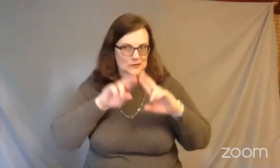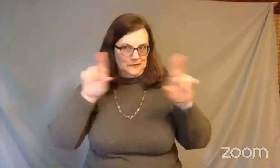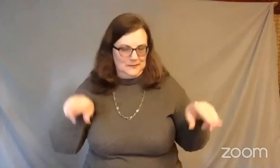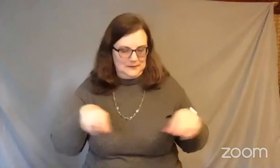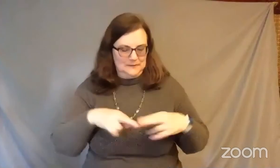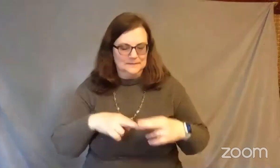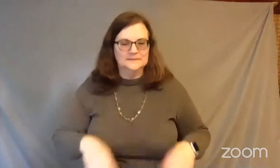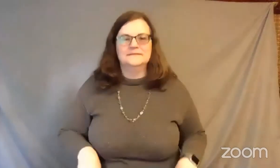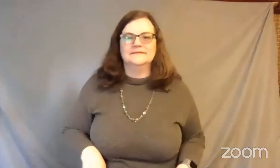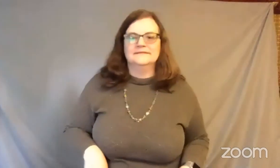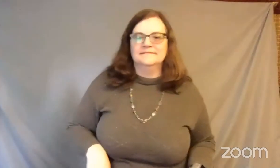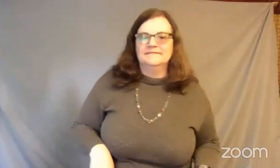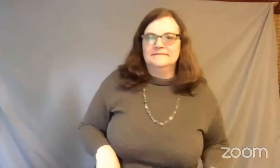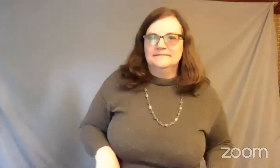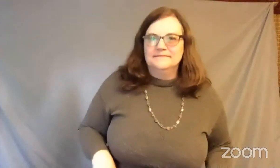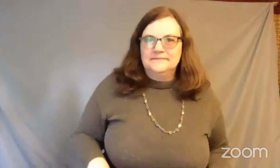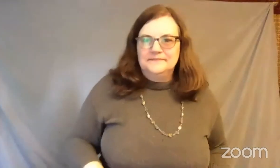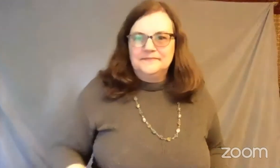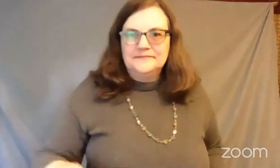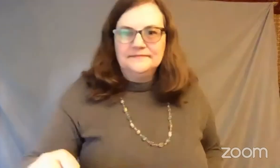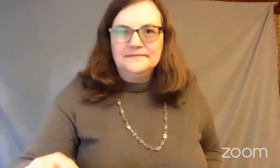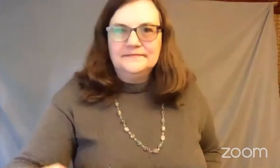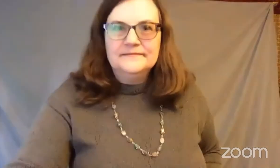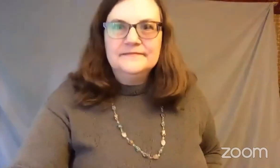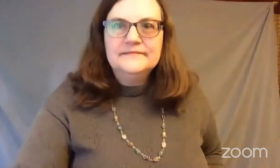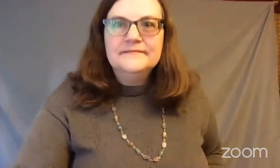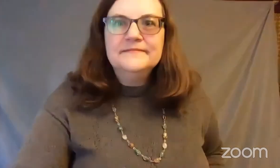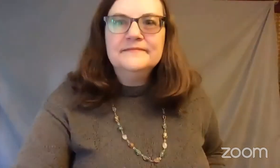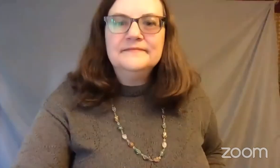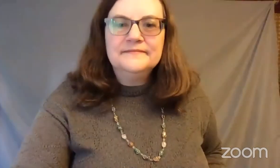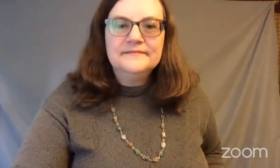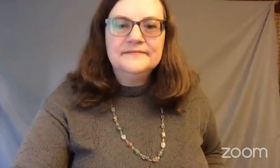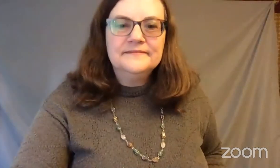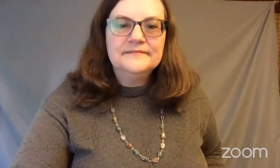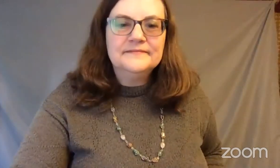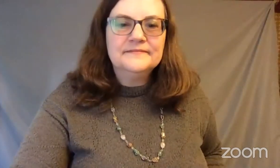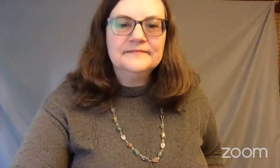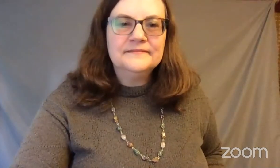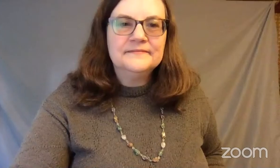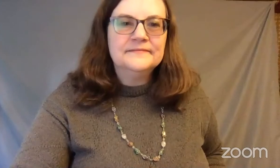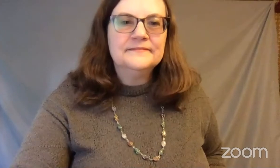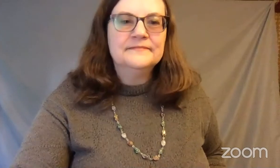of acquisition. So if you're ready, I will show you this visualization.